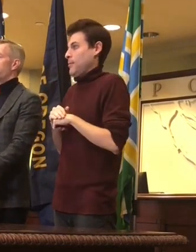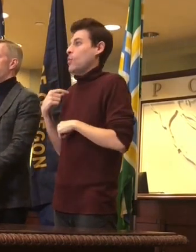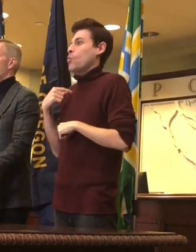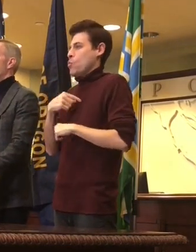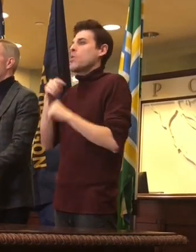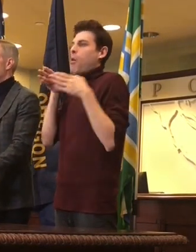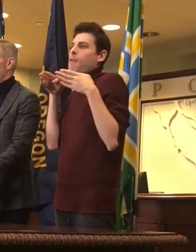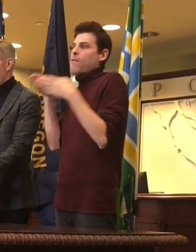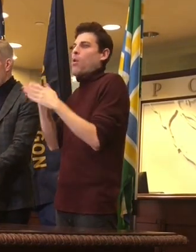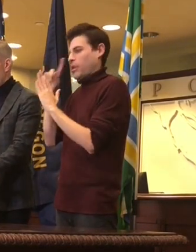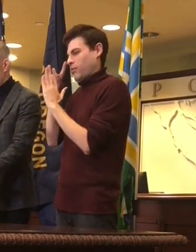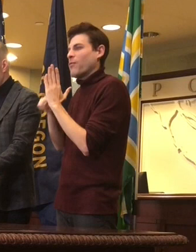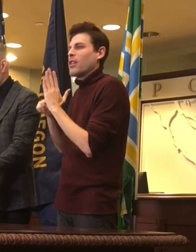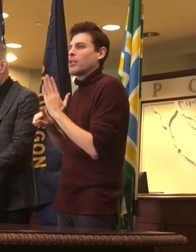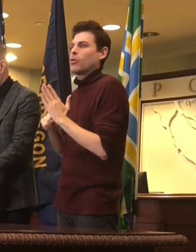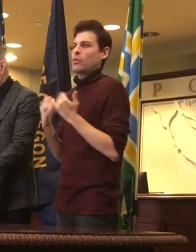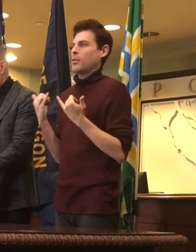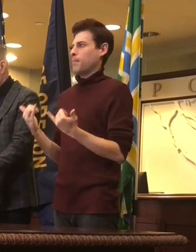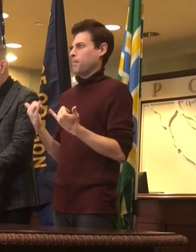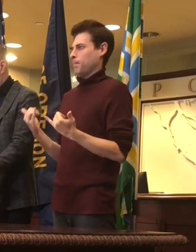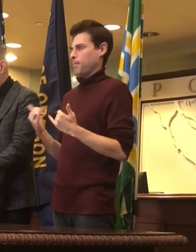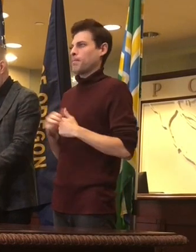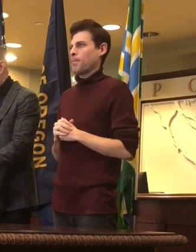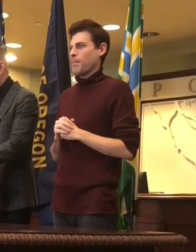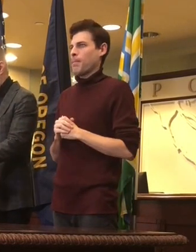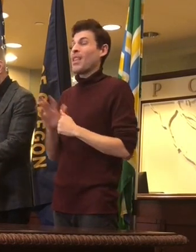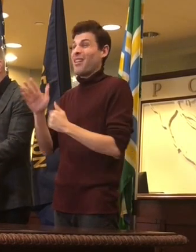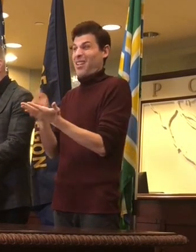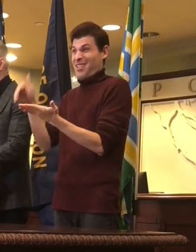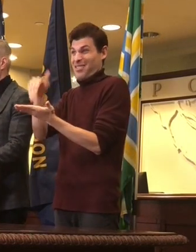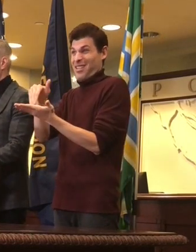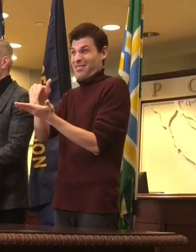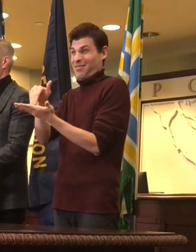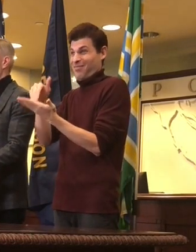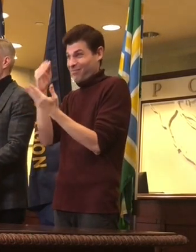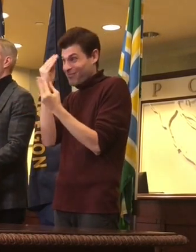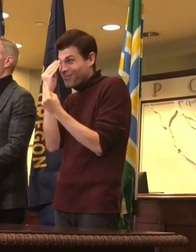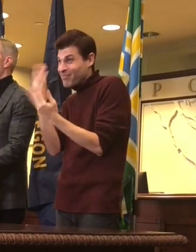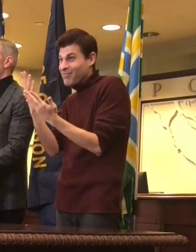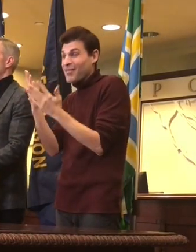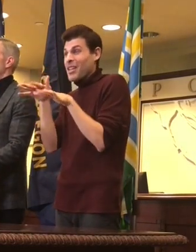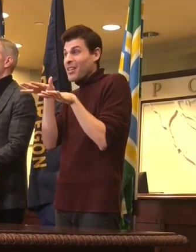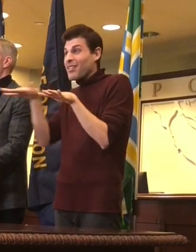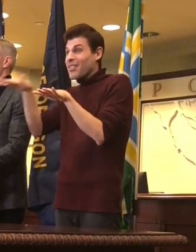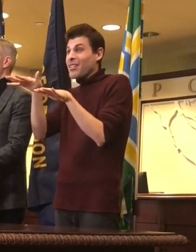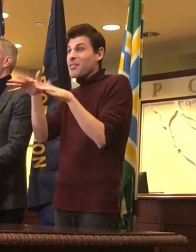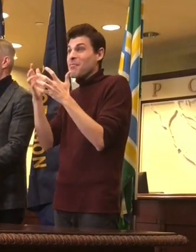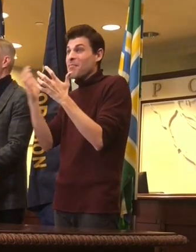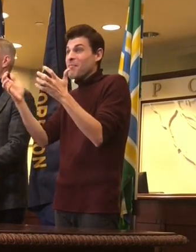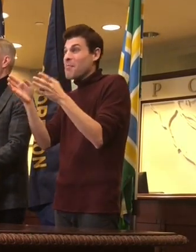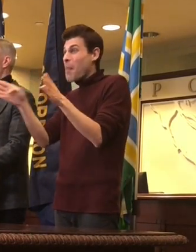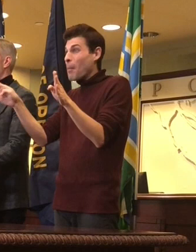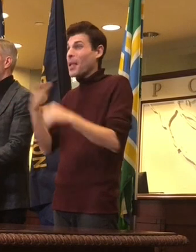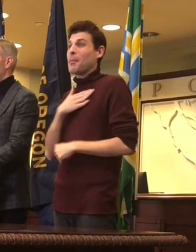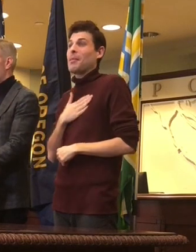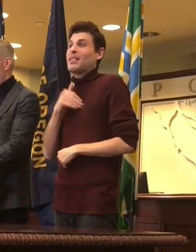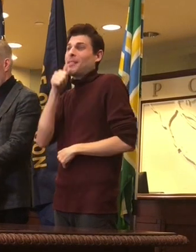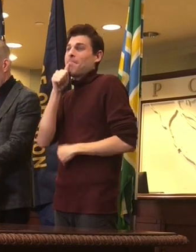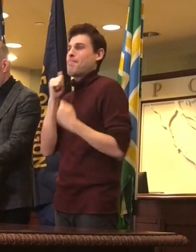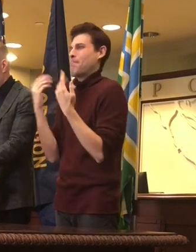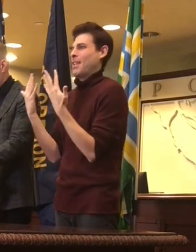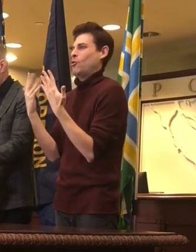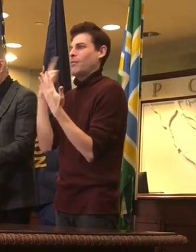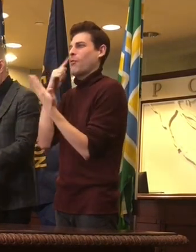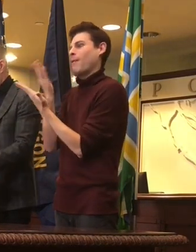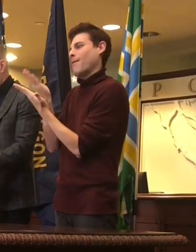focus of the current investigation. Again, I ask the public for patience in waiting for the facts to come